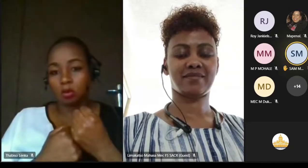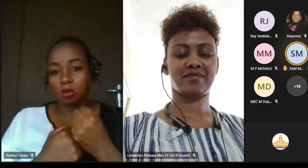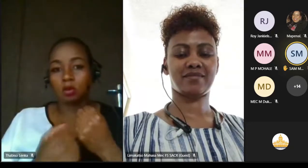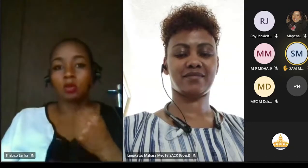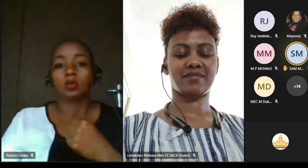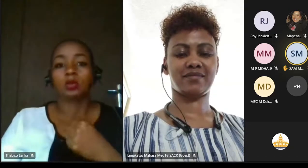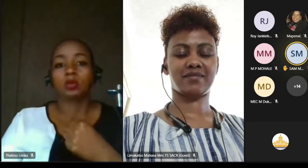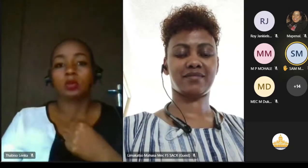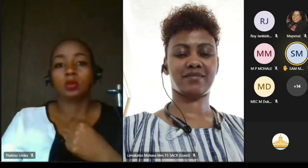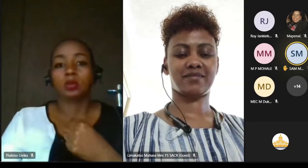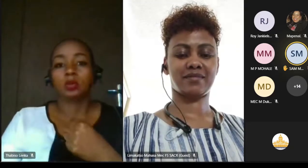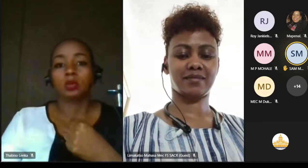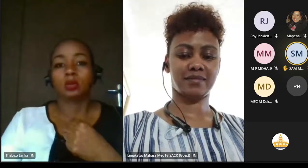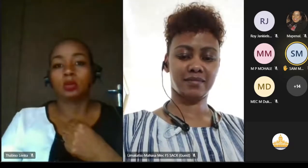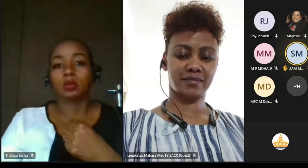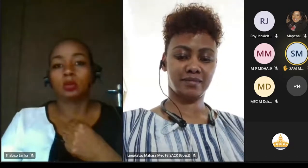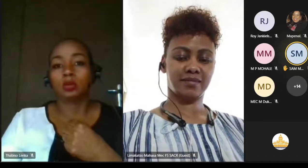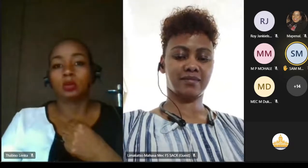Honorable Van Vuren.